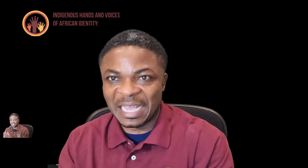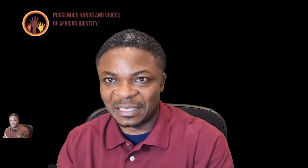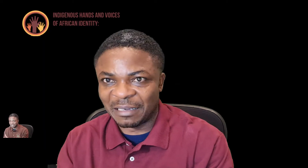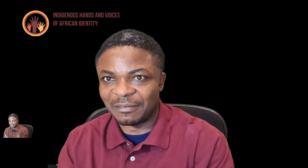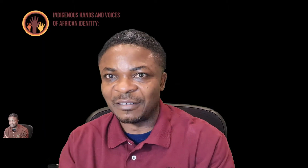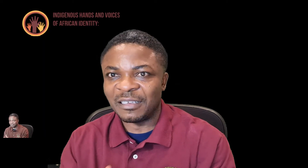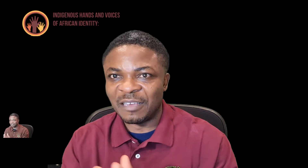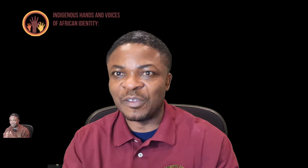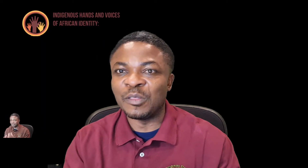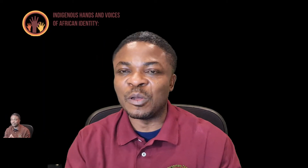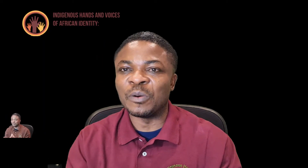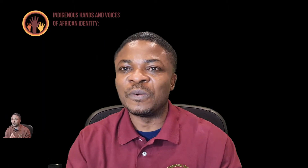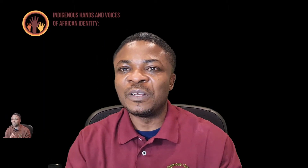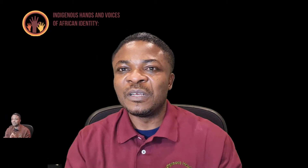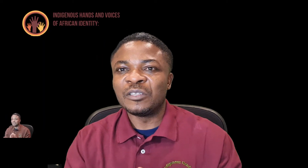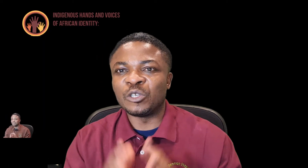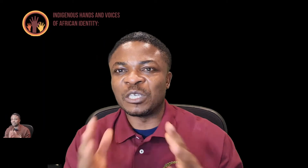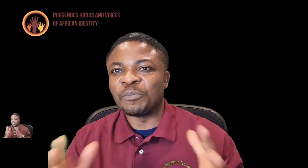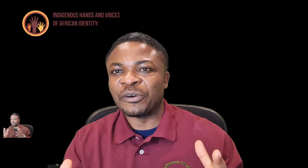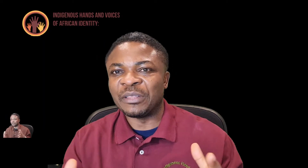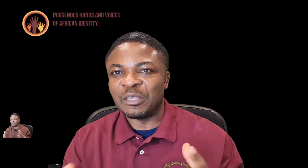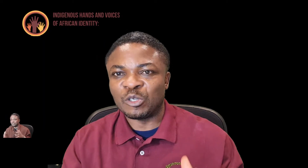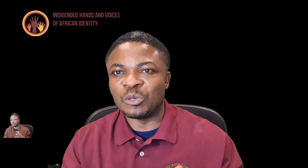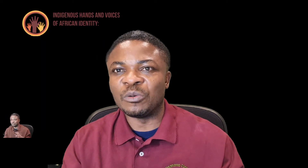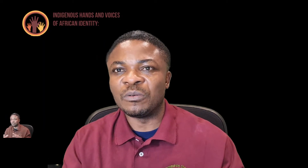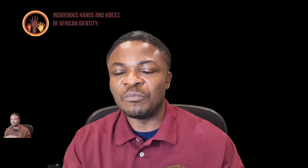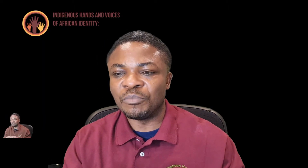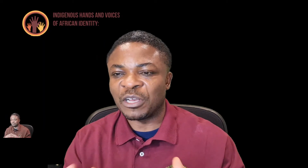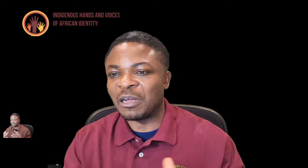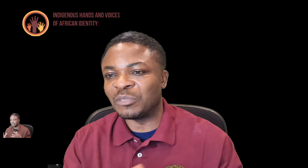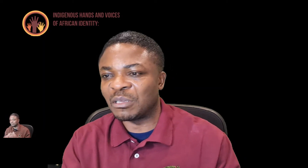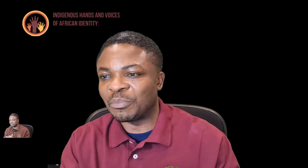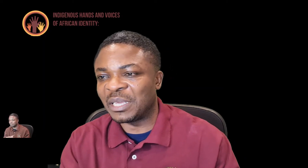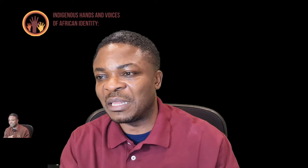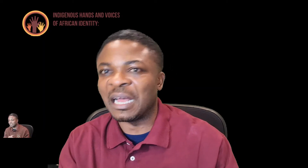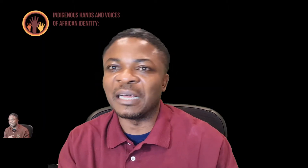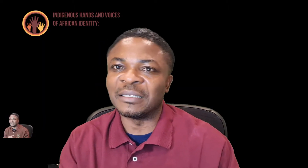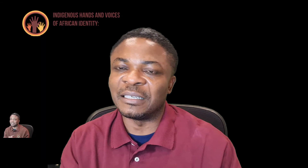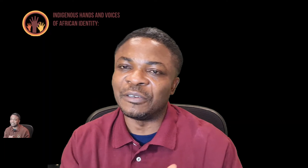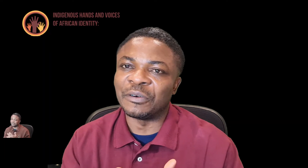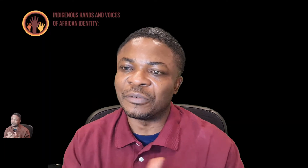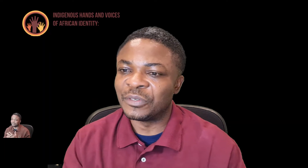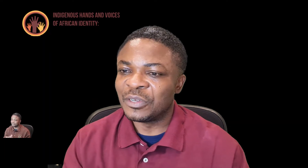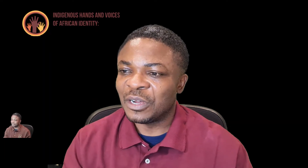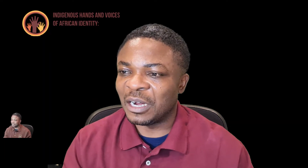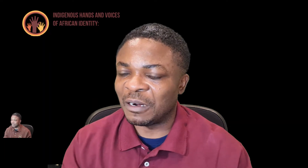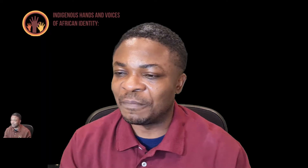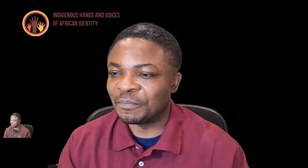not ASL, even though to separate the two becomes something that